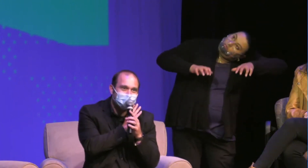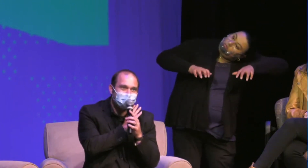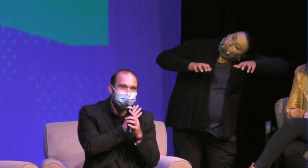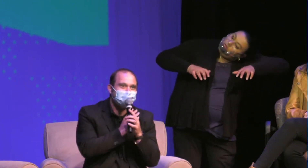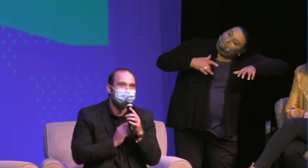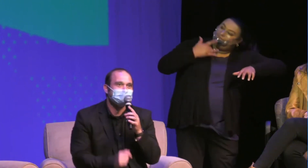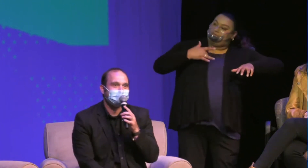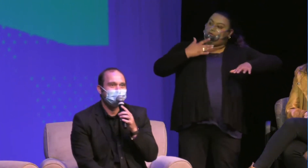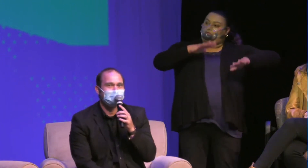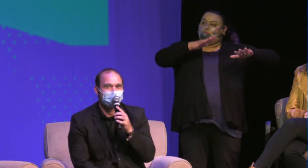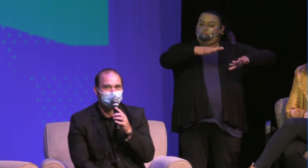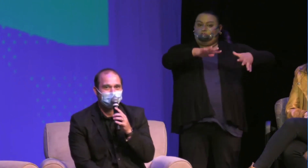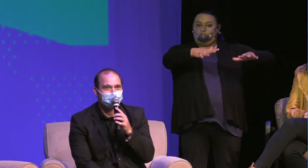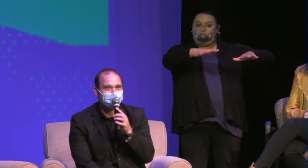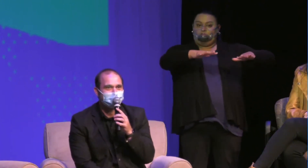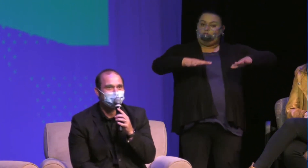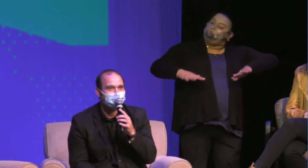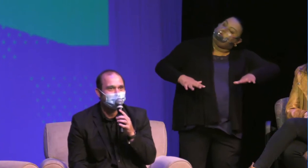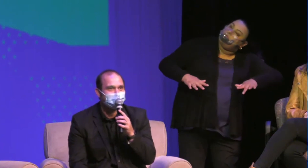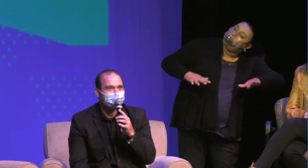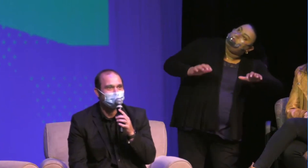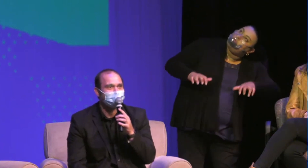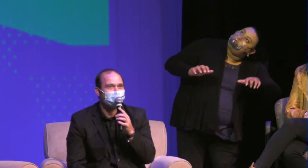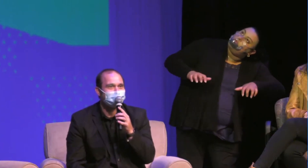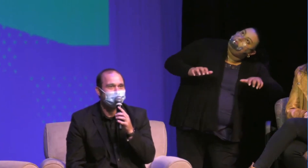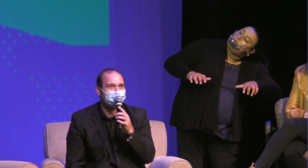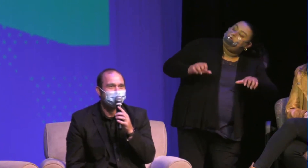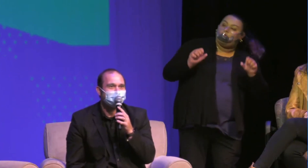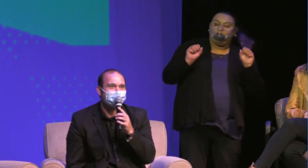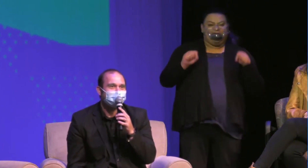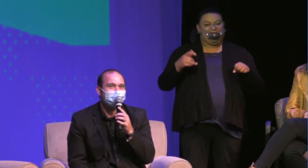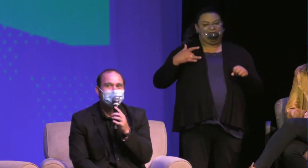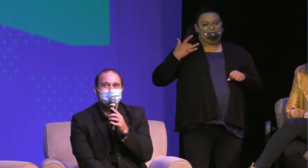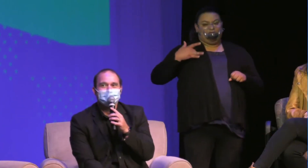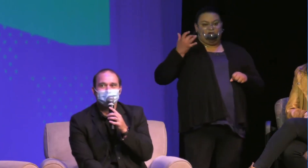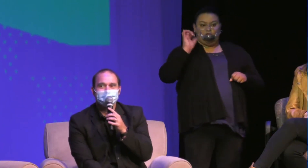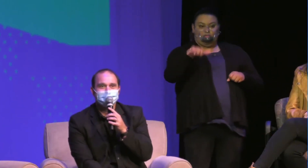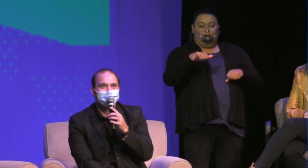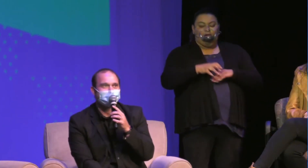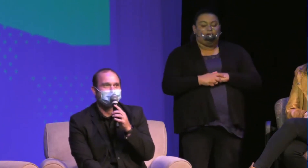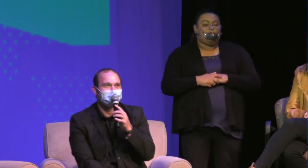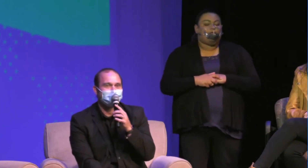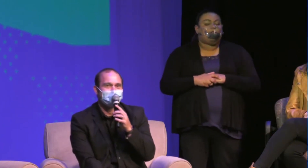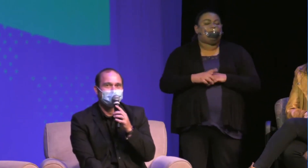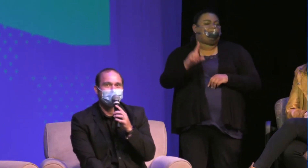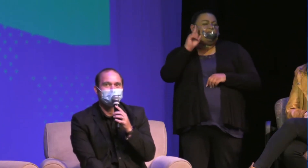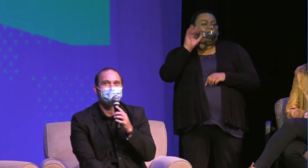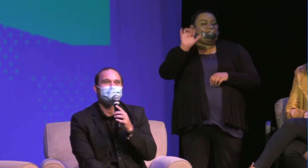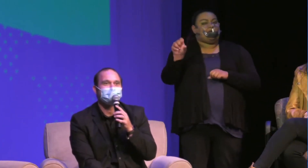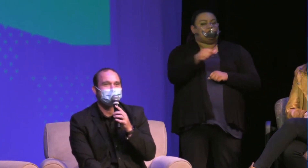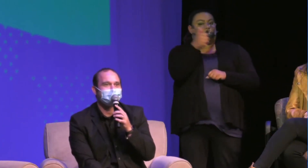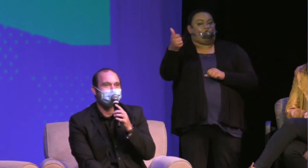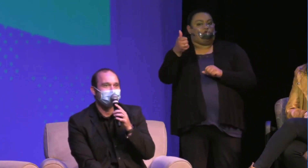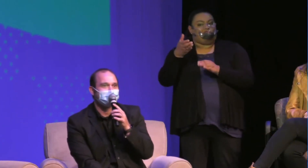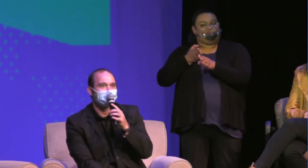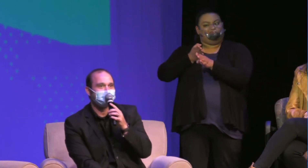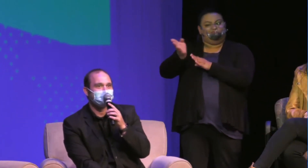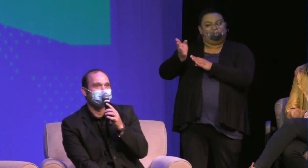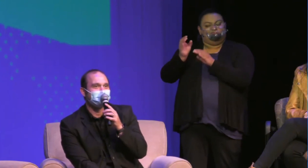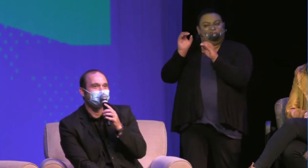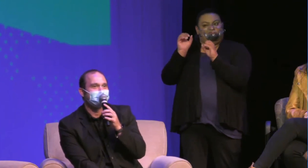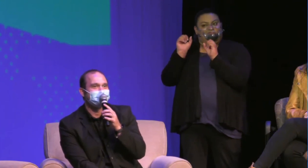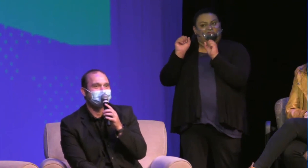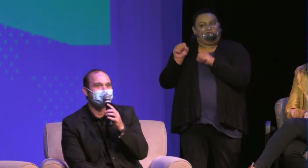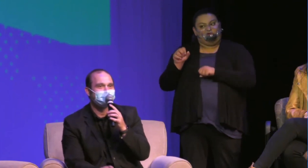through his body, and that low vibrations were still something you could sense. So I think that's another avenue that I think I would try